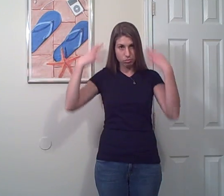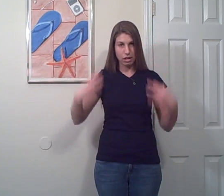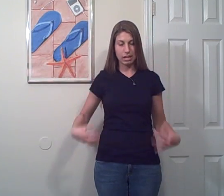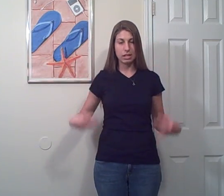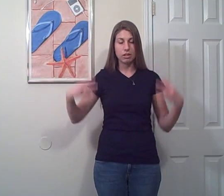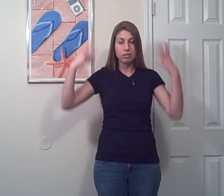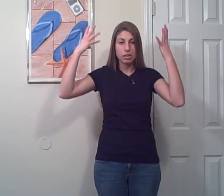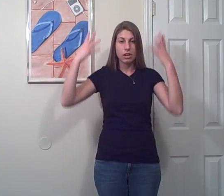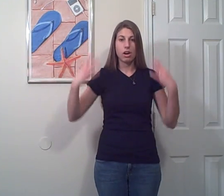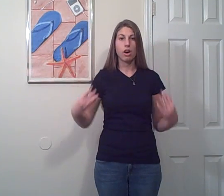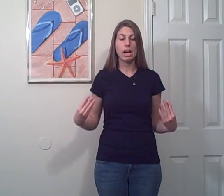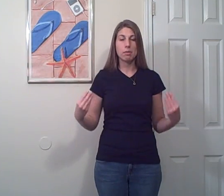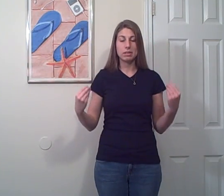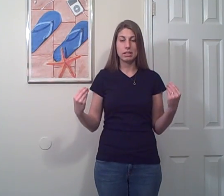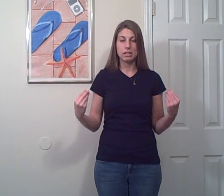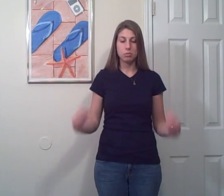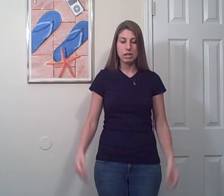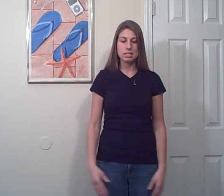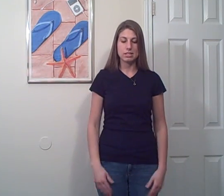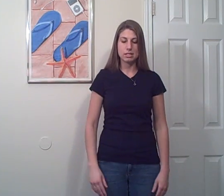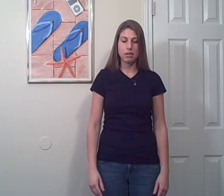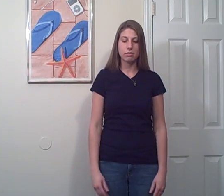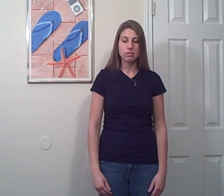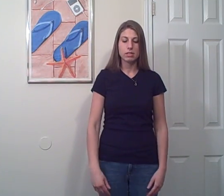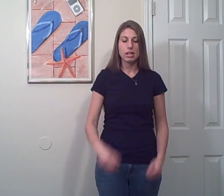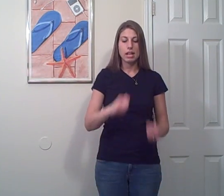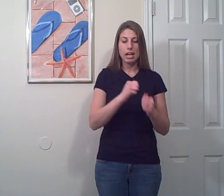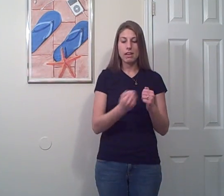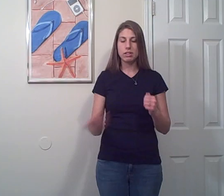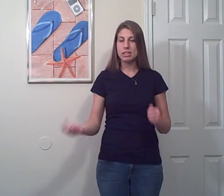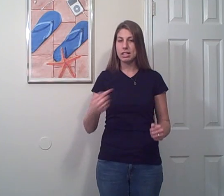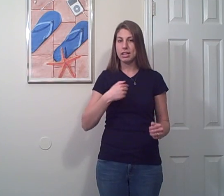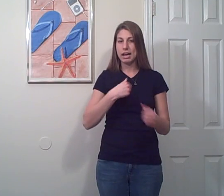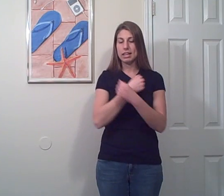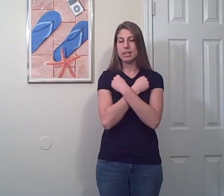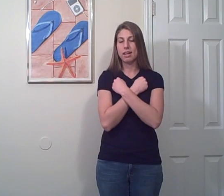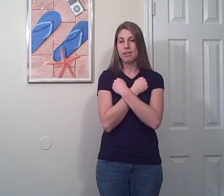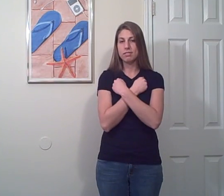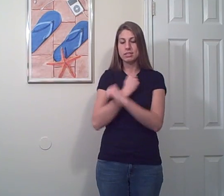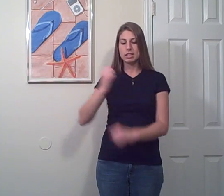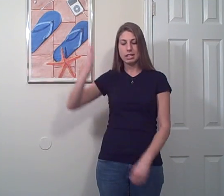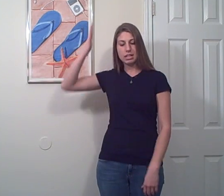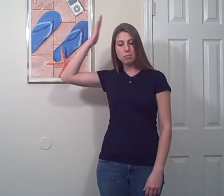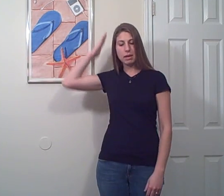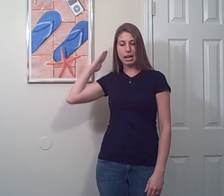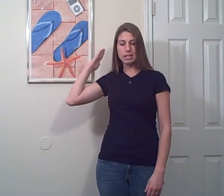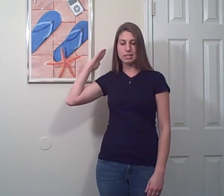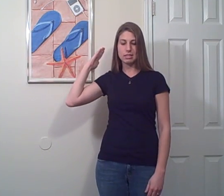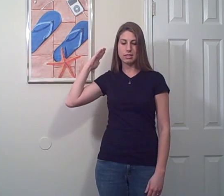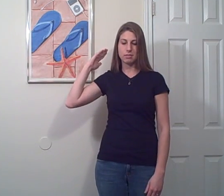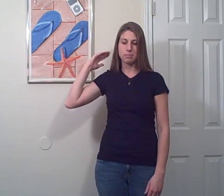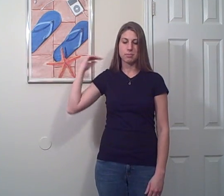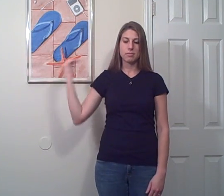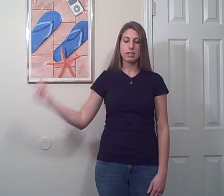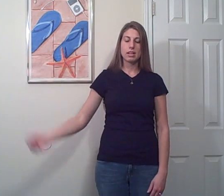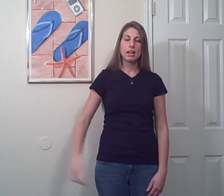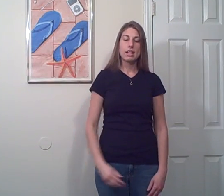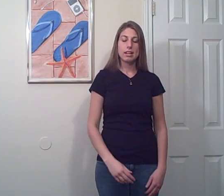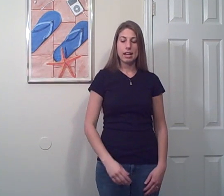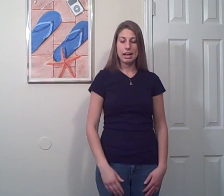right here are happening in the present. So everything I loved in the past, I